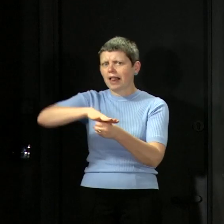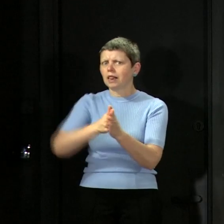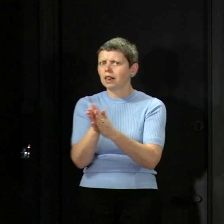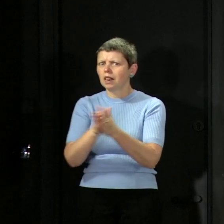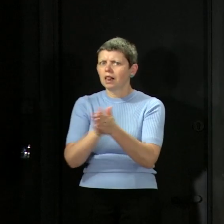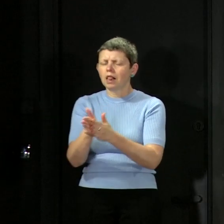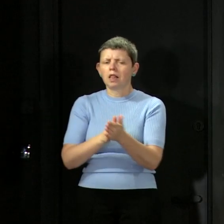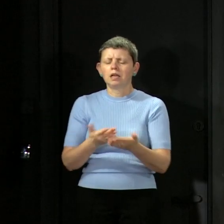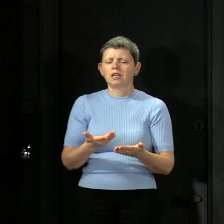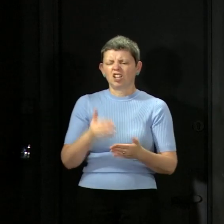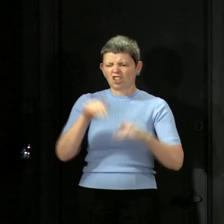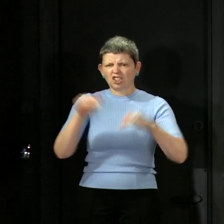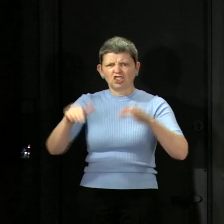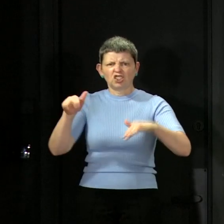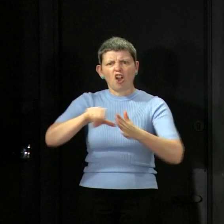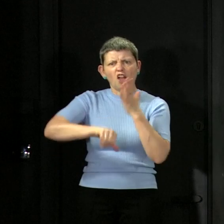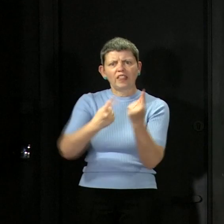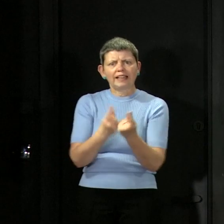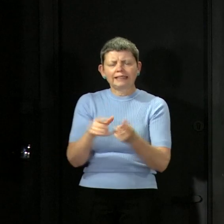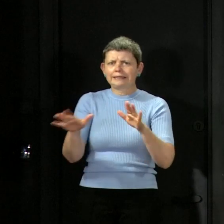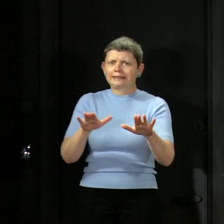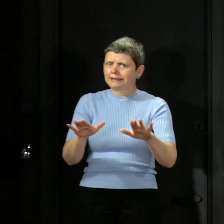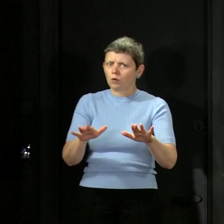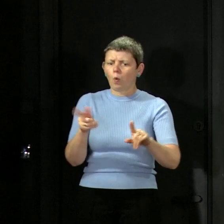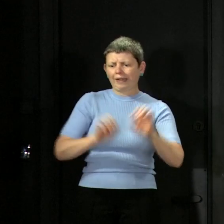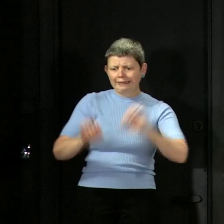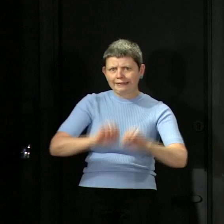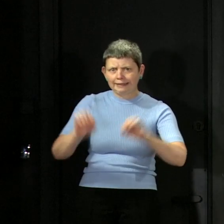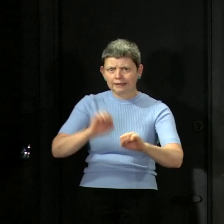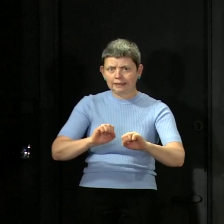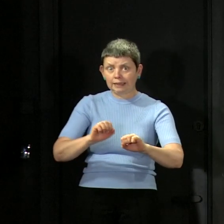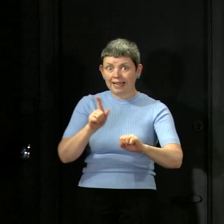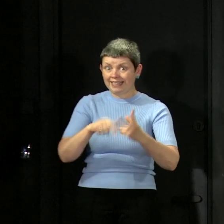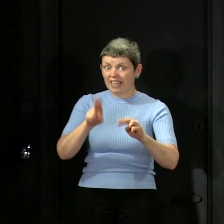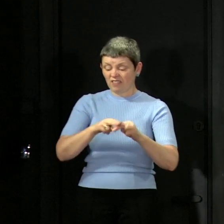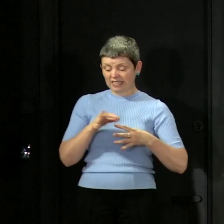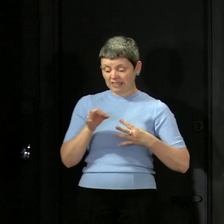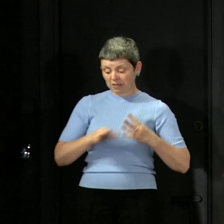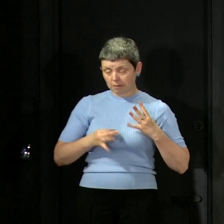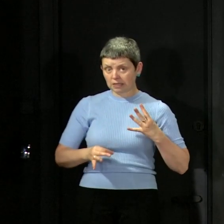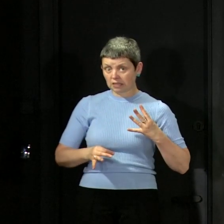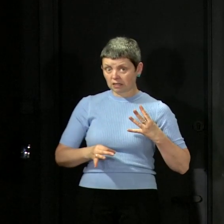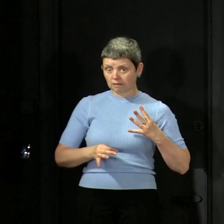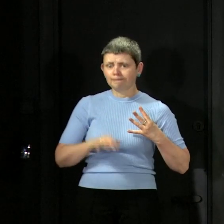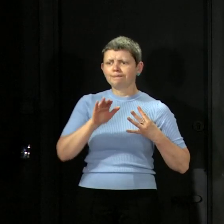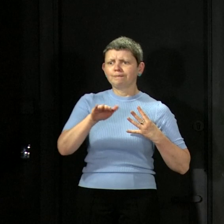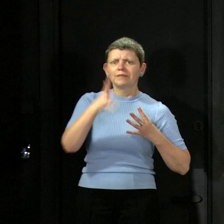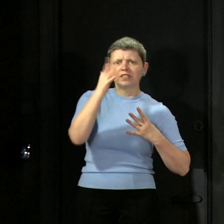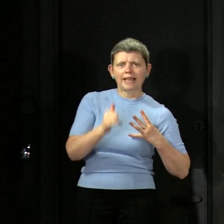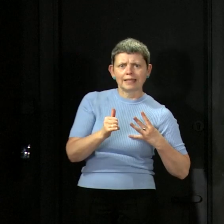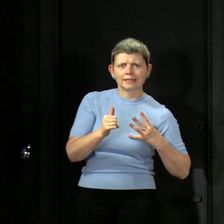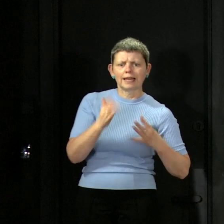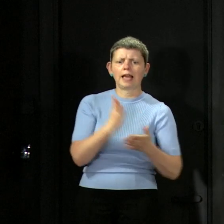hard surfaces and clean any that you do touch. And remember, if you have symptoms of the virus, get tested and follow the advice